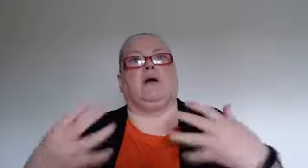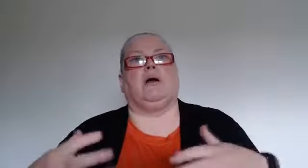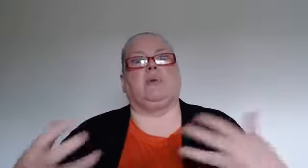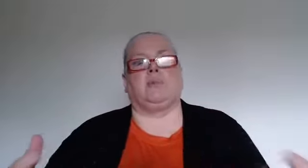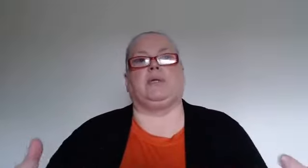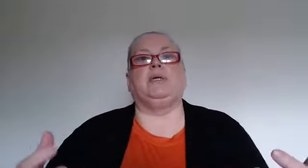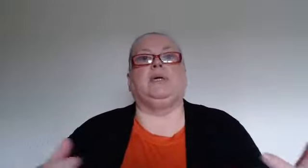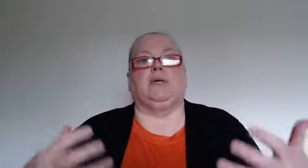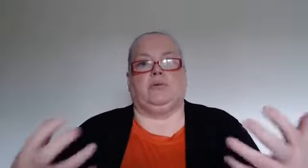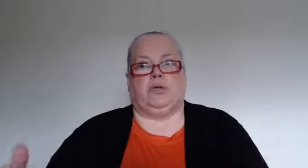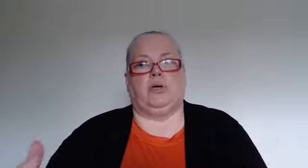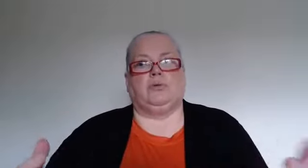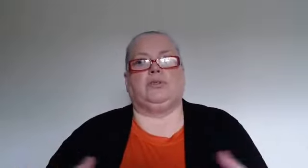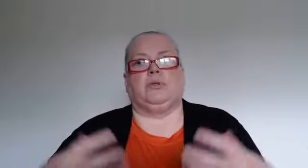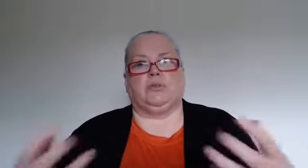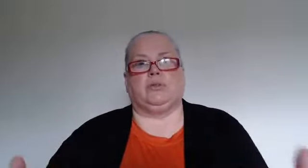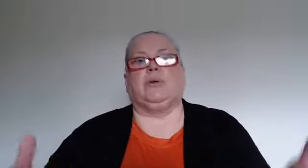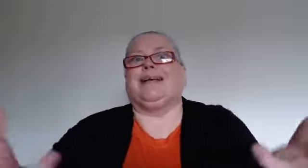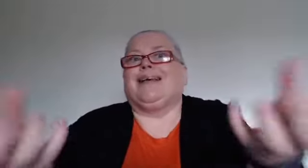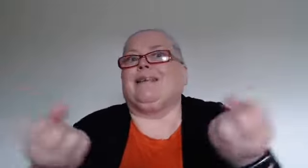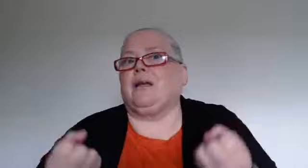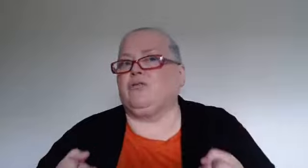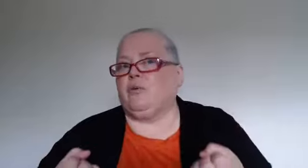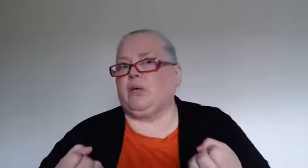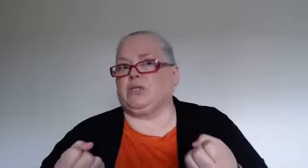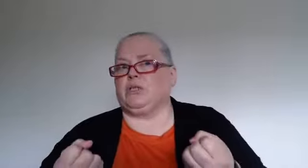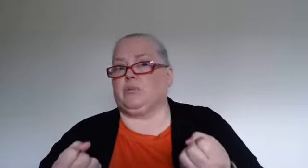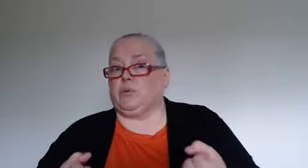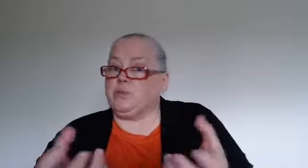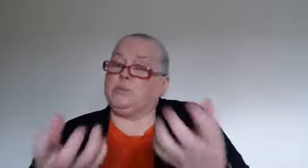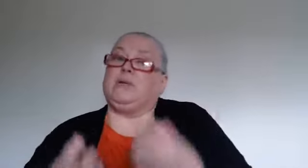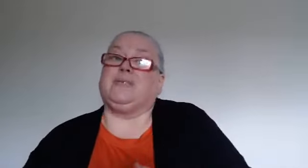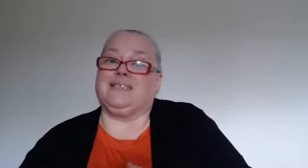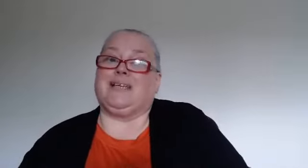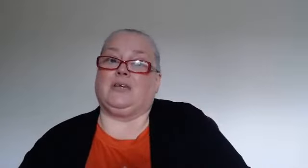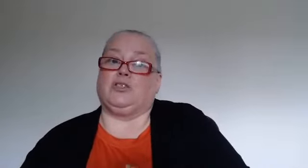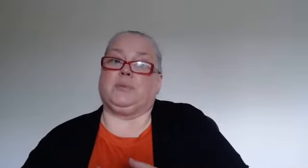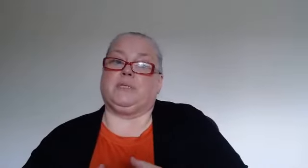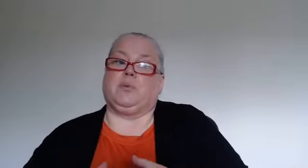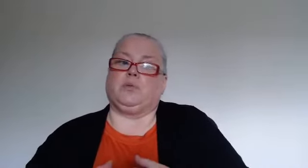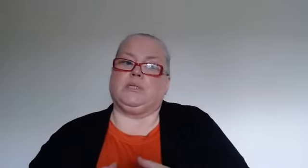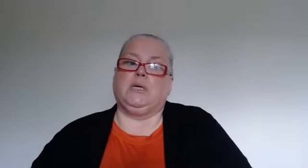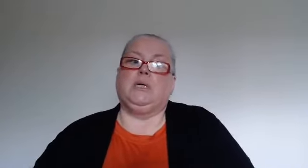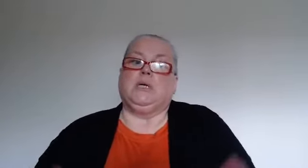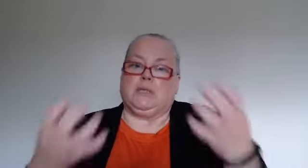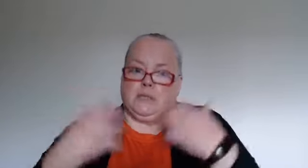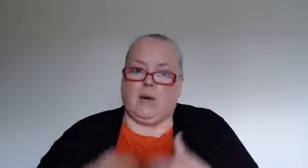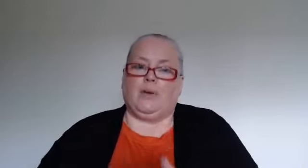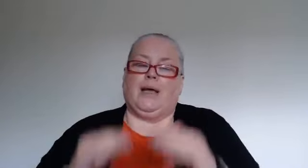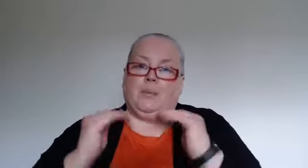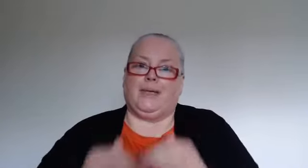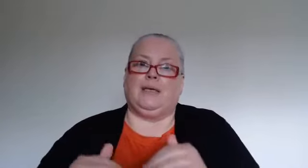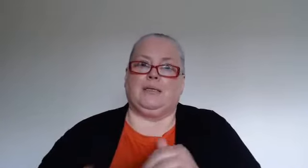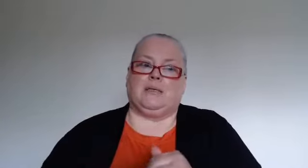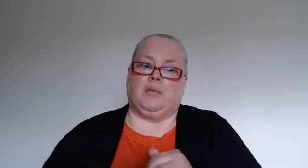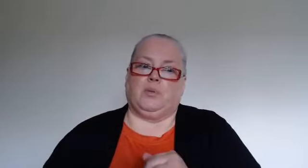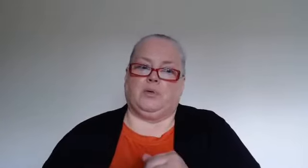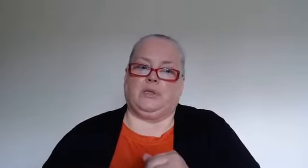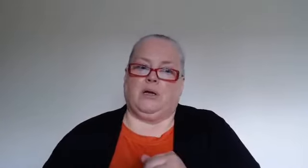are people, you can go to and talk to and get that informational support, and sometimes tangible support that will help ease that burden on